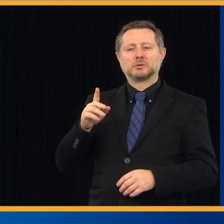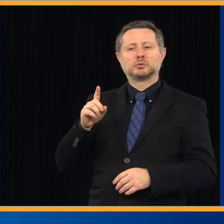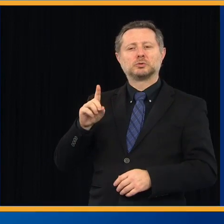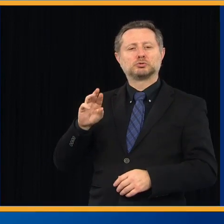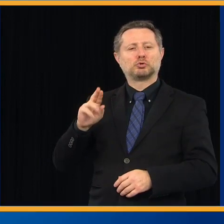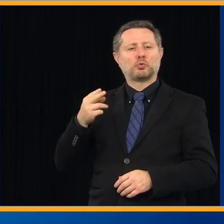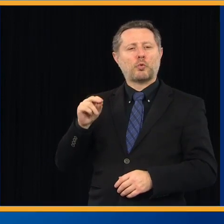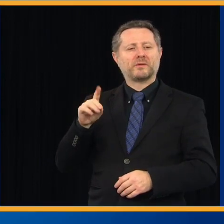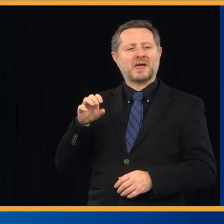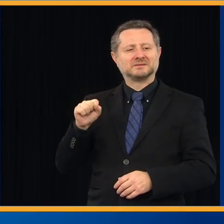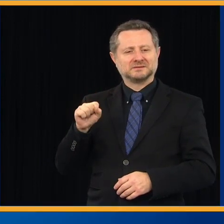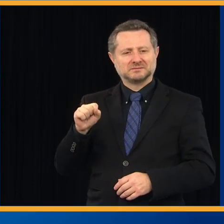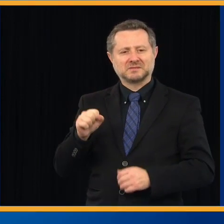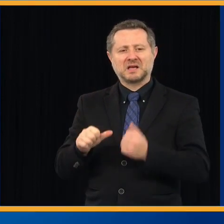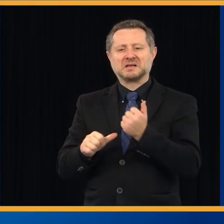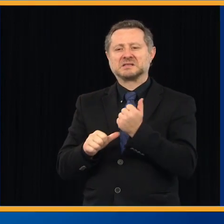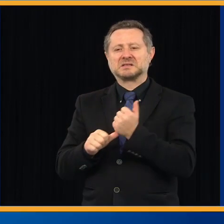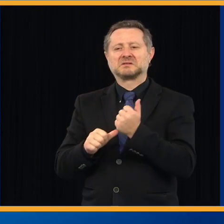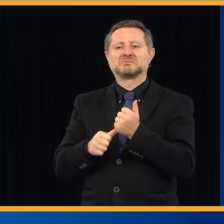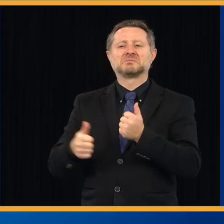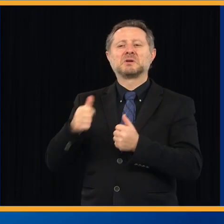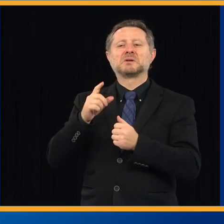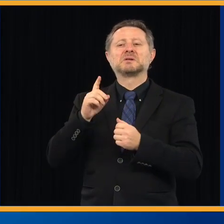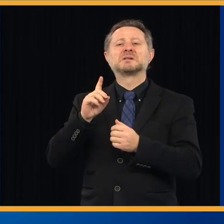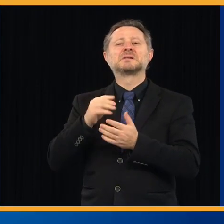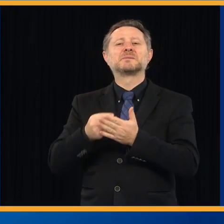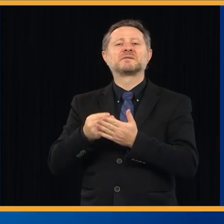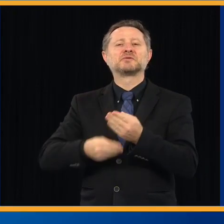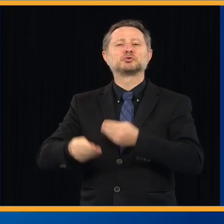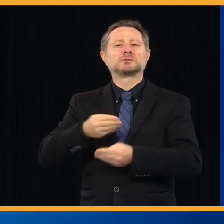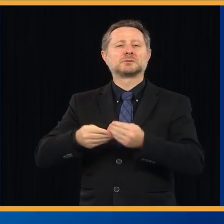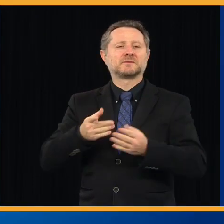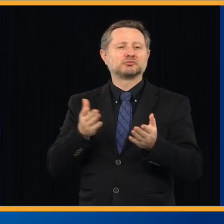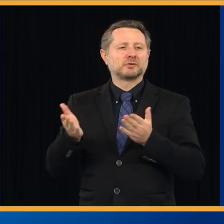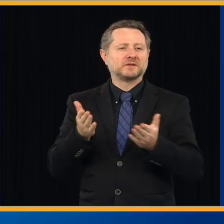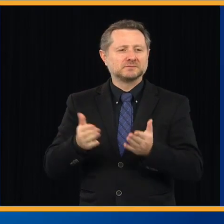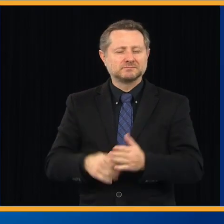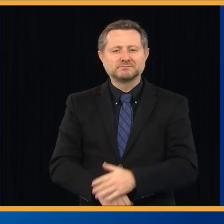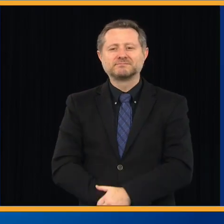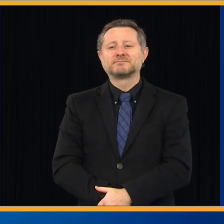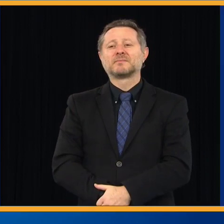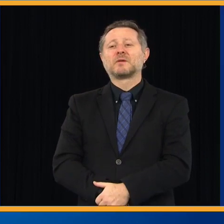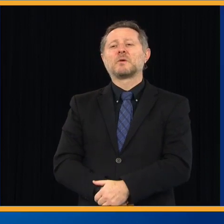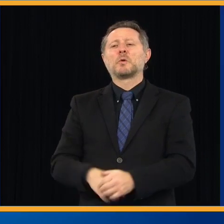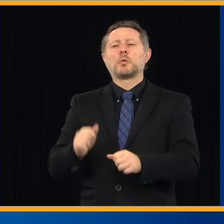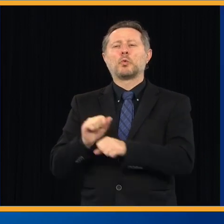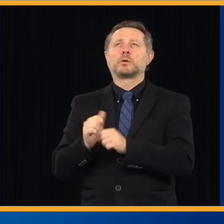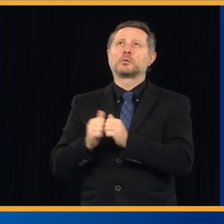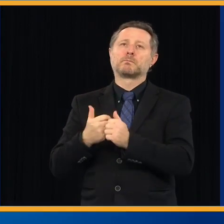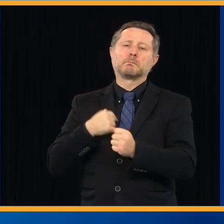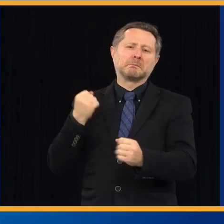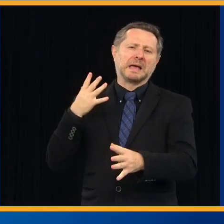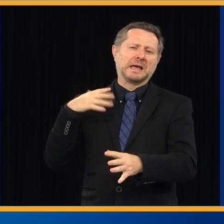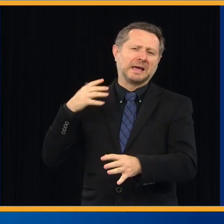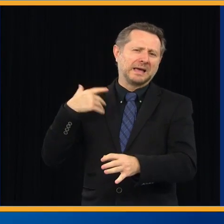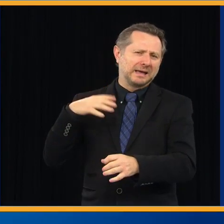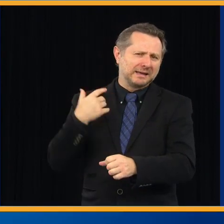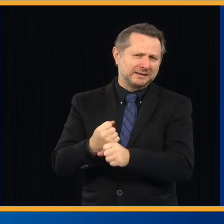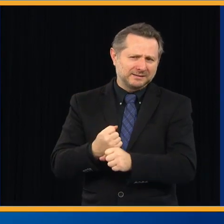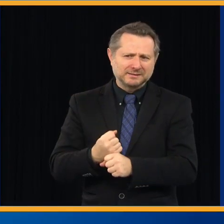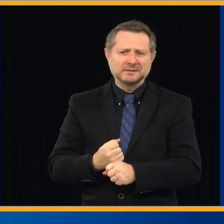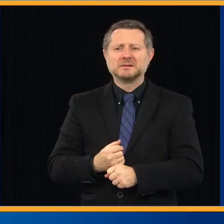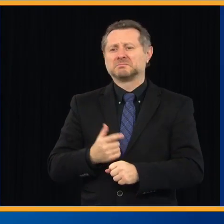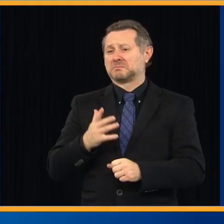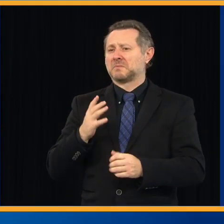deputy superintendent of the Department of Financial Services, but has been with me for many years and is now helping on